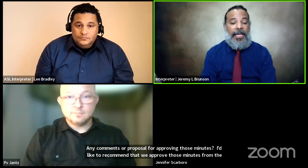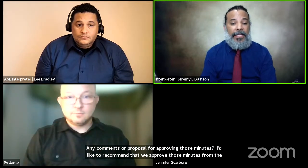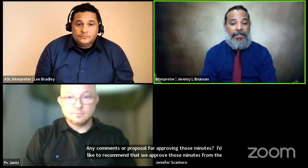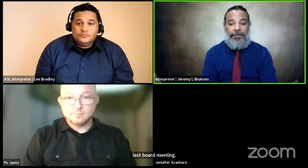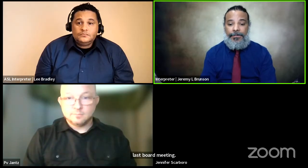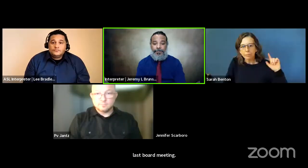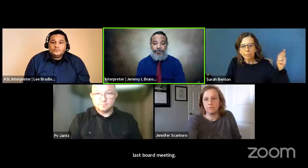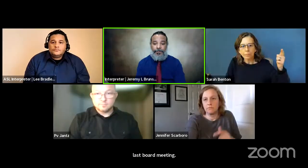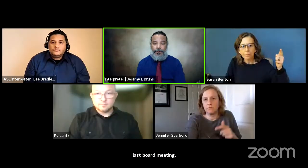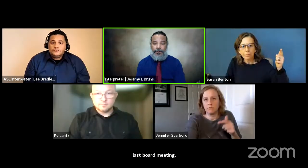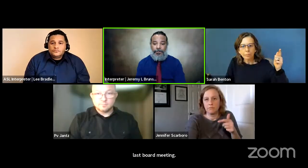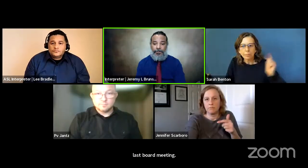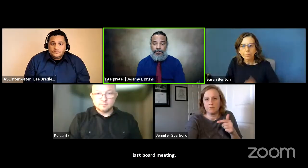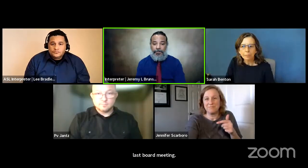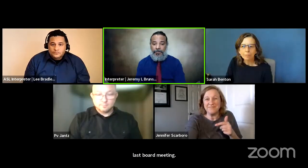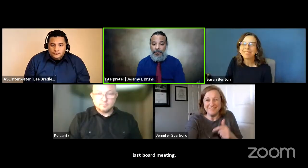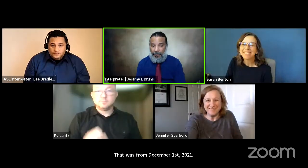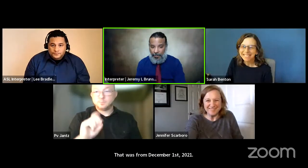I have a second?